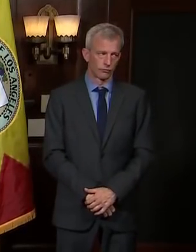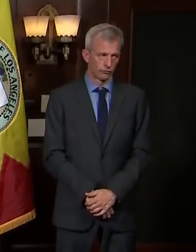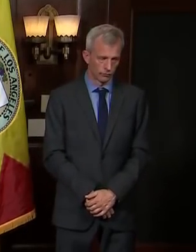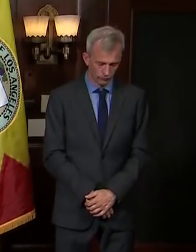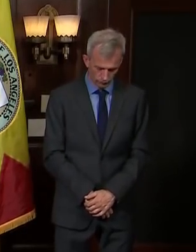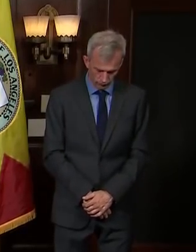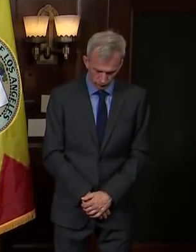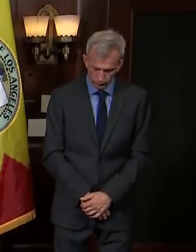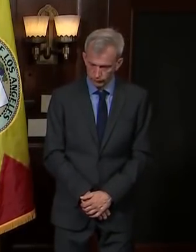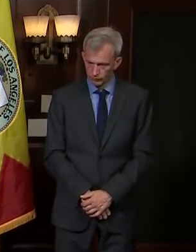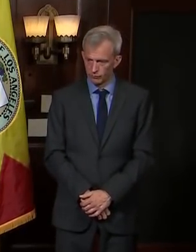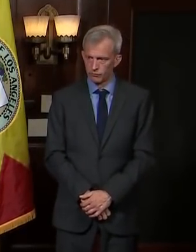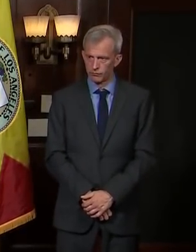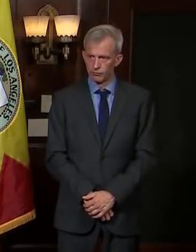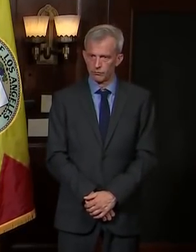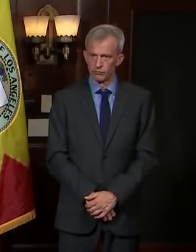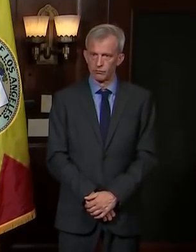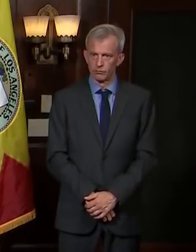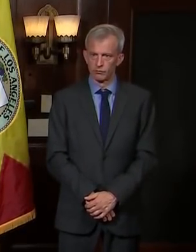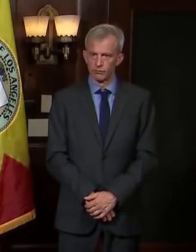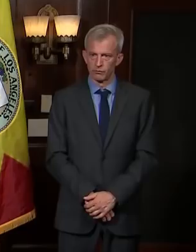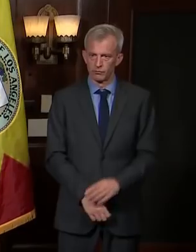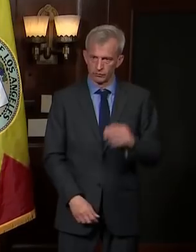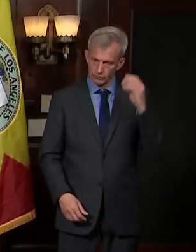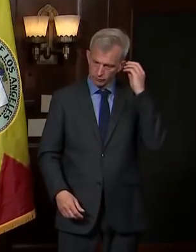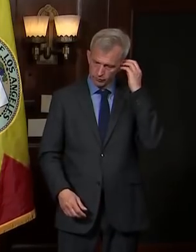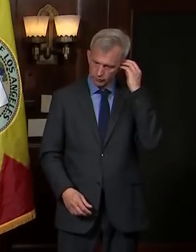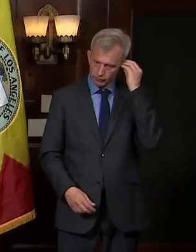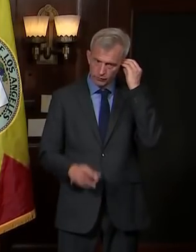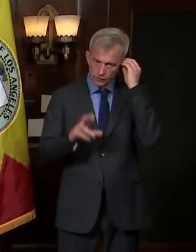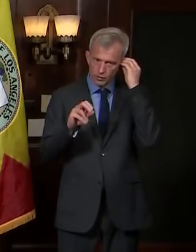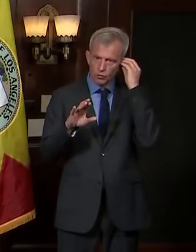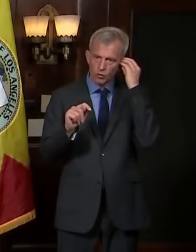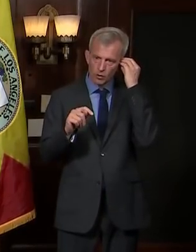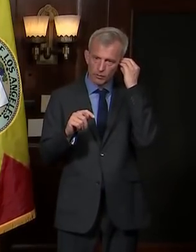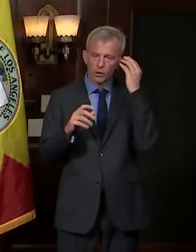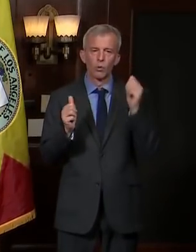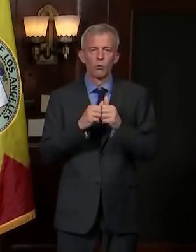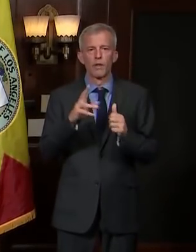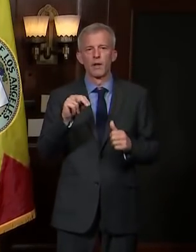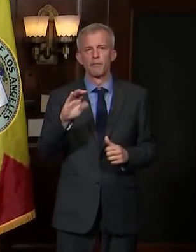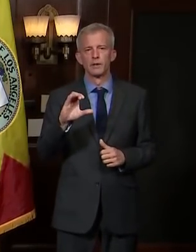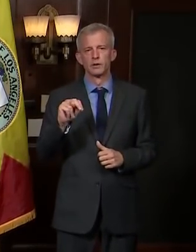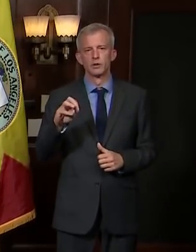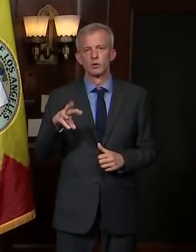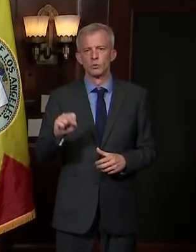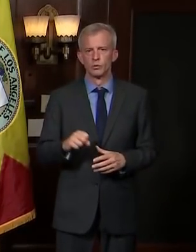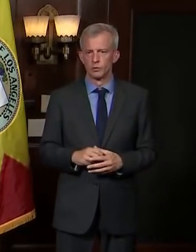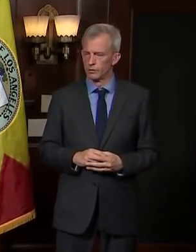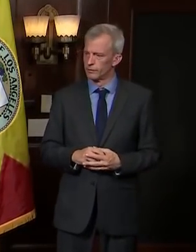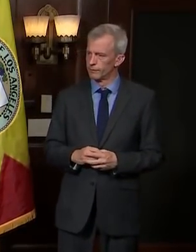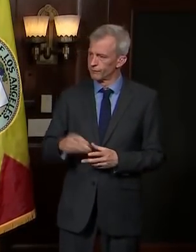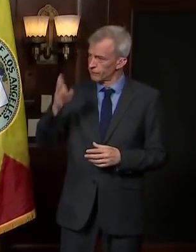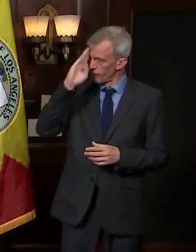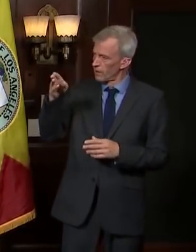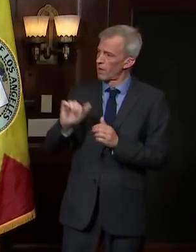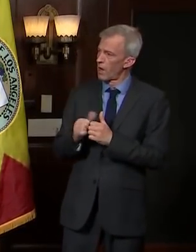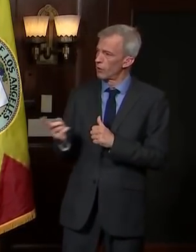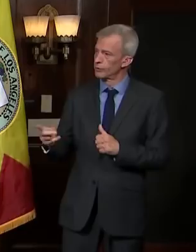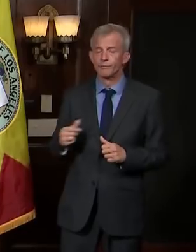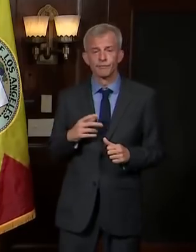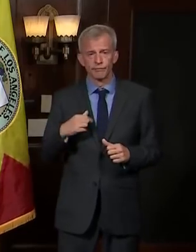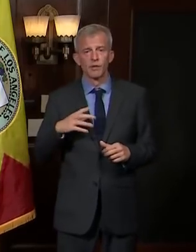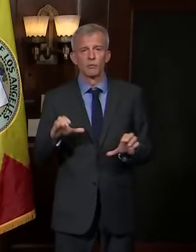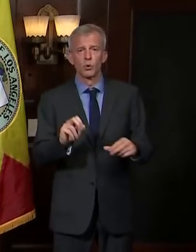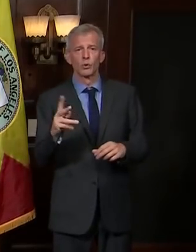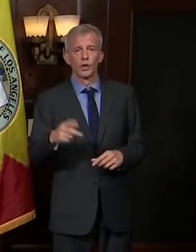Take the first question. First, we turn to the line of Robert Kovacic with NBC News. Please go ahead. Hi, Robert. Mayor Garcetti, how are you? I'm doing okay.